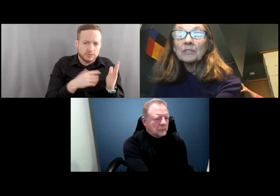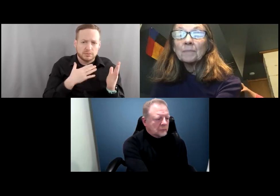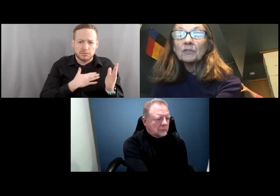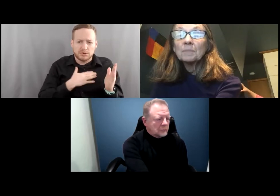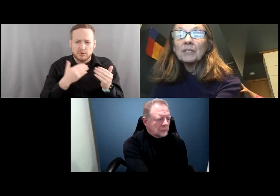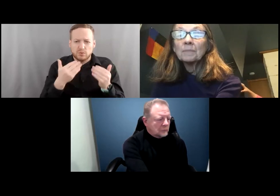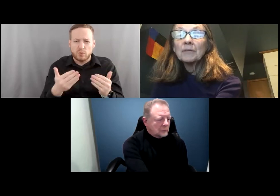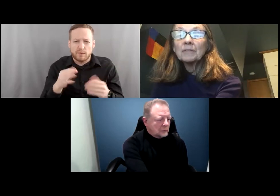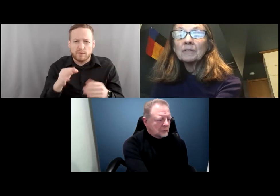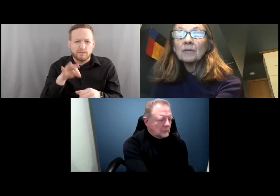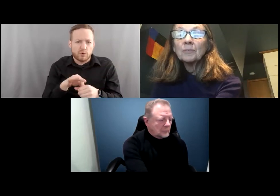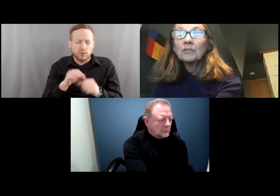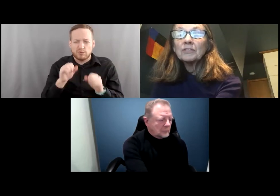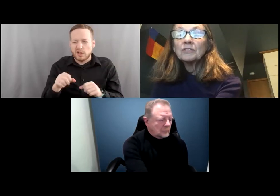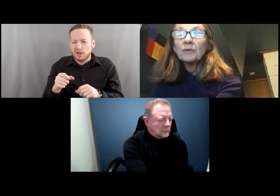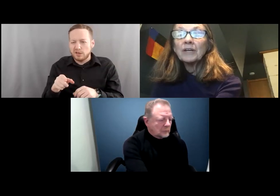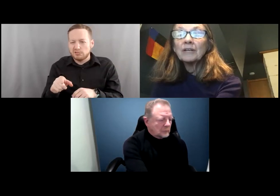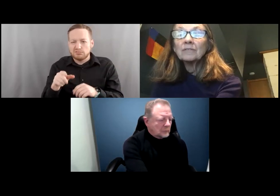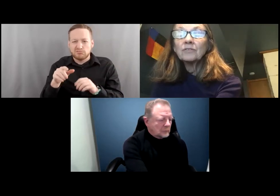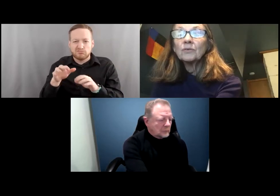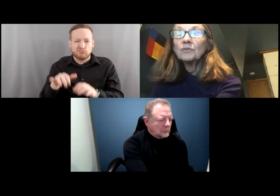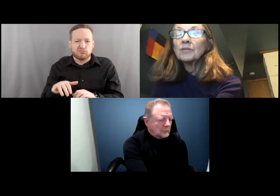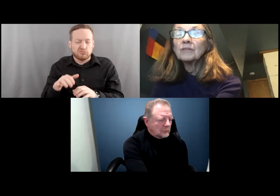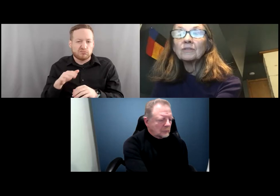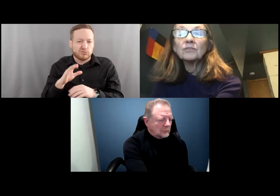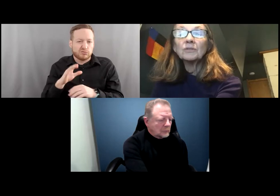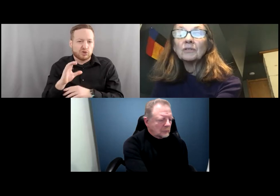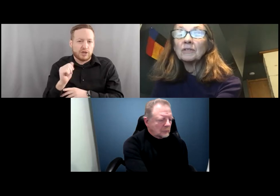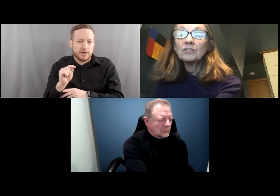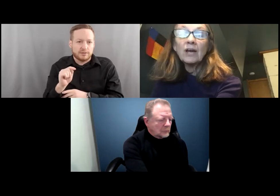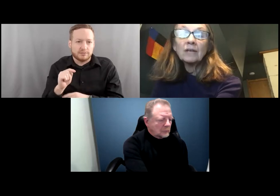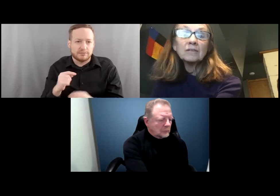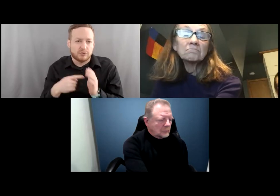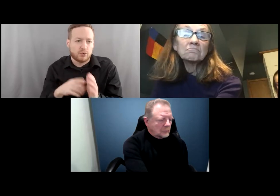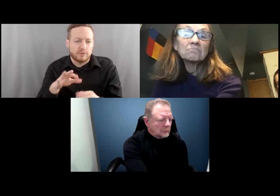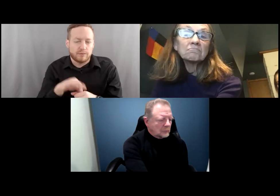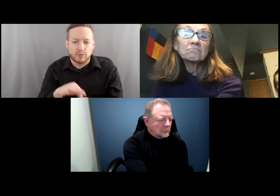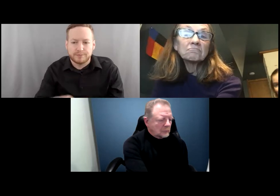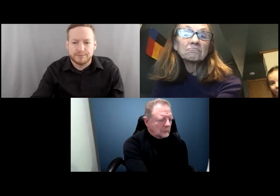to accept those meeting minutes, please just go ahead and vote. You can either do it in the chat